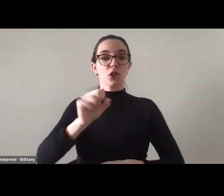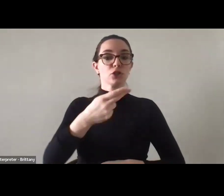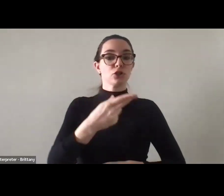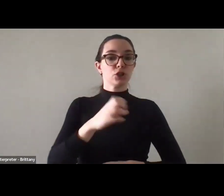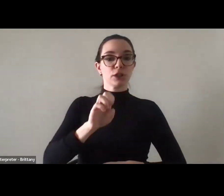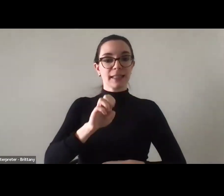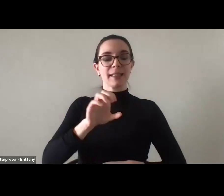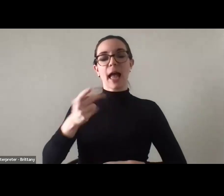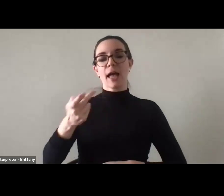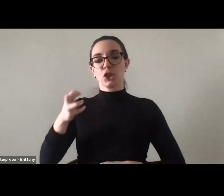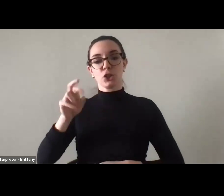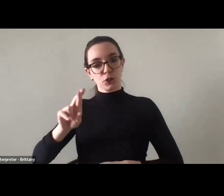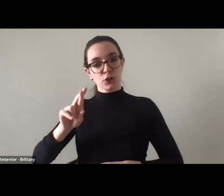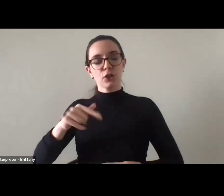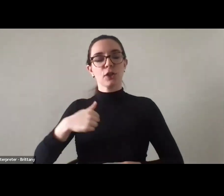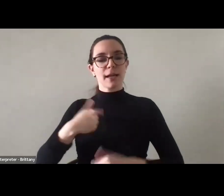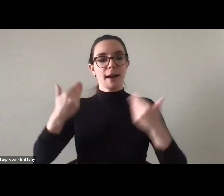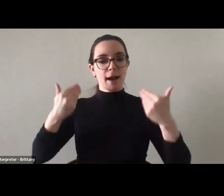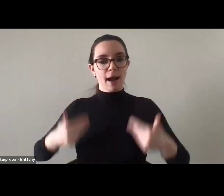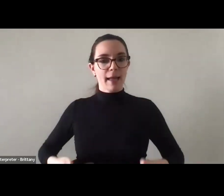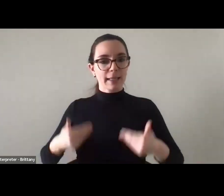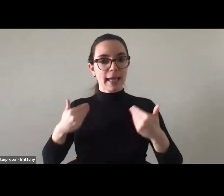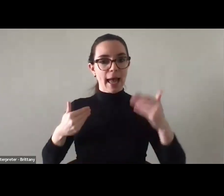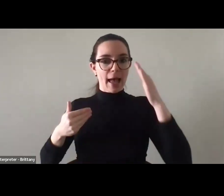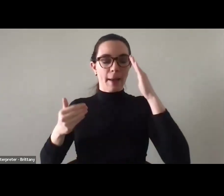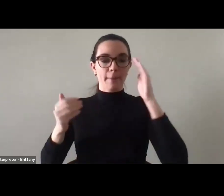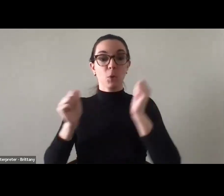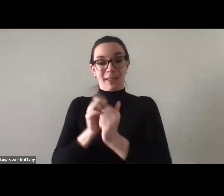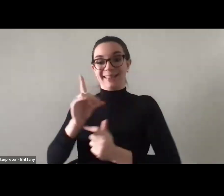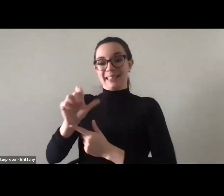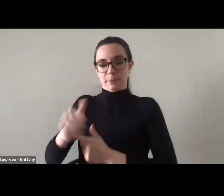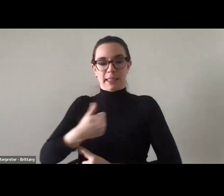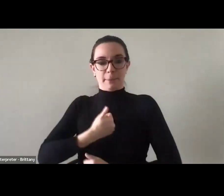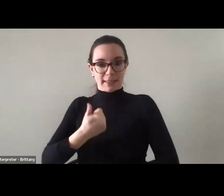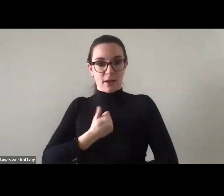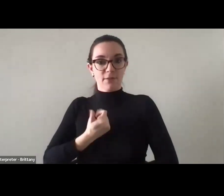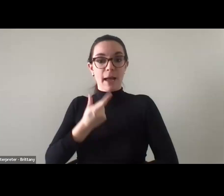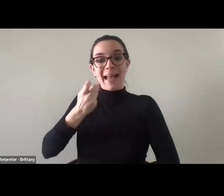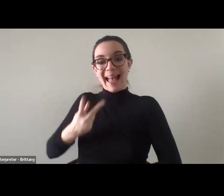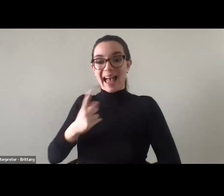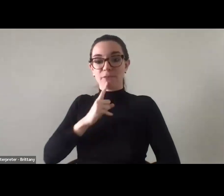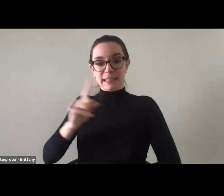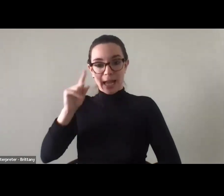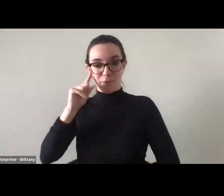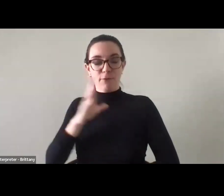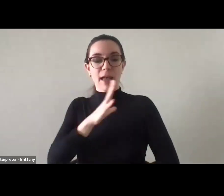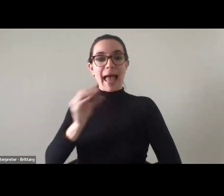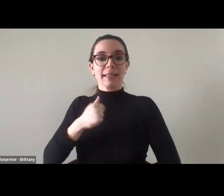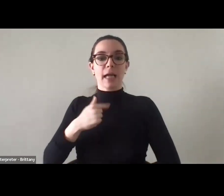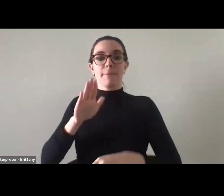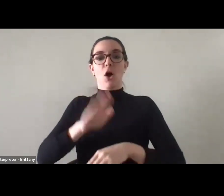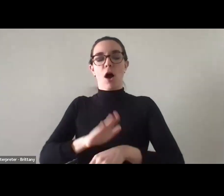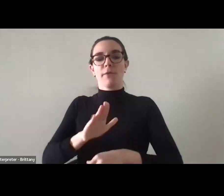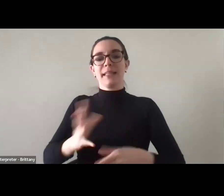her, and I am with a disability myself. I am half deaf, and I am on the autism